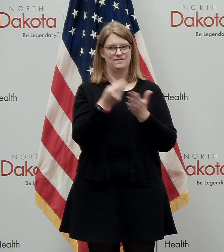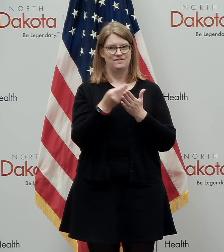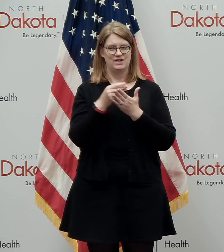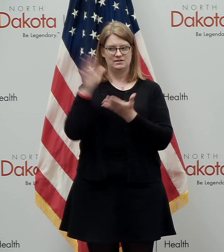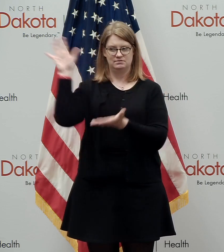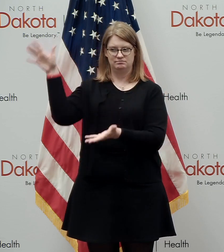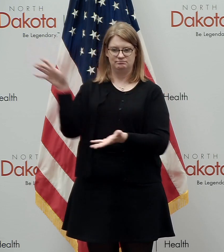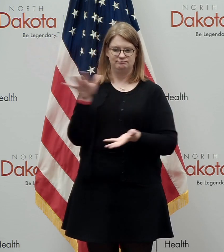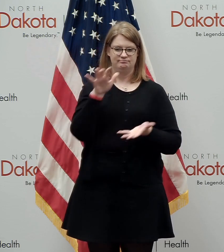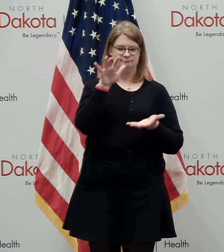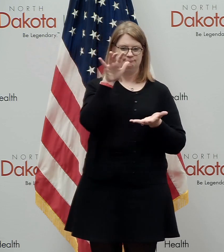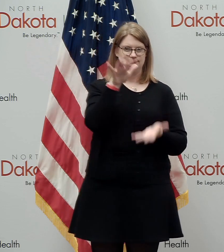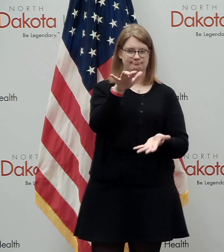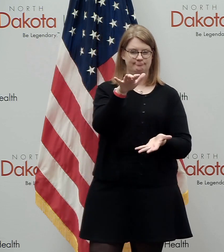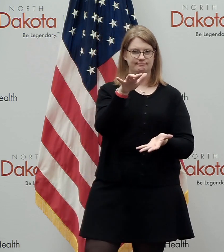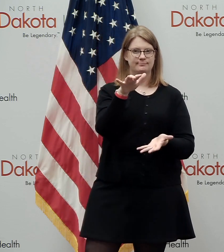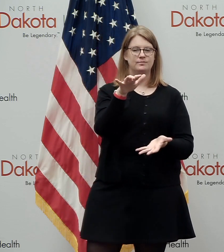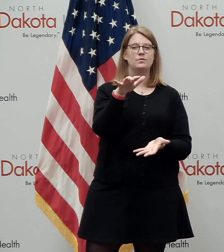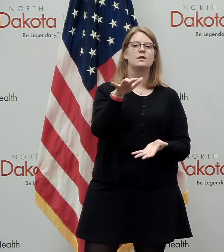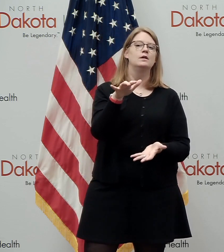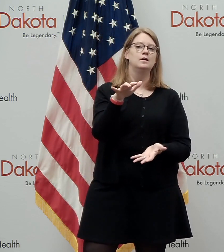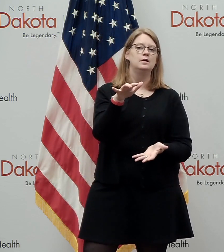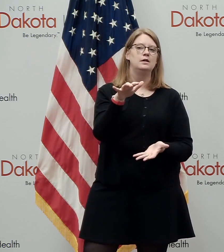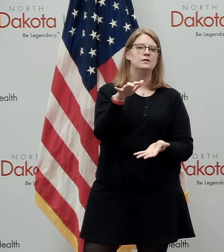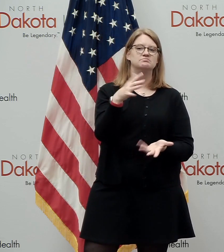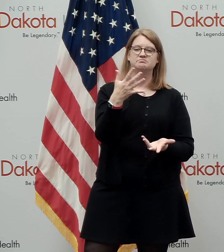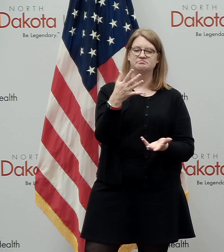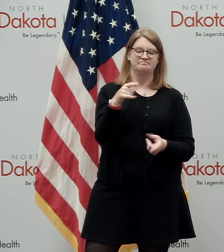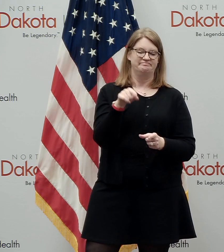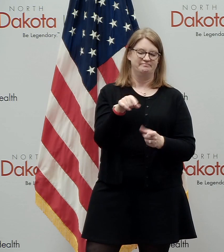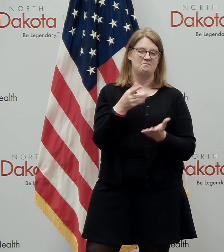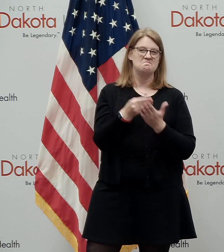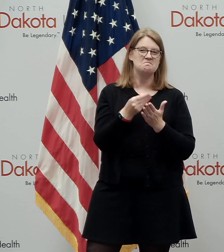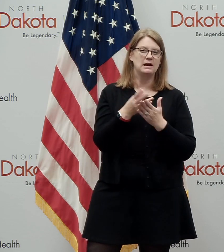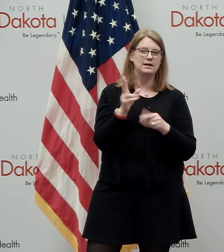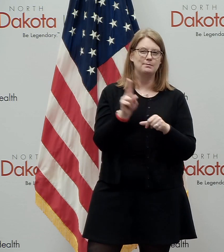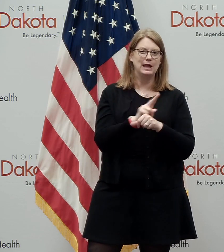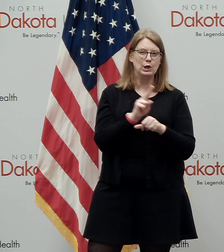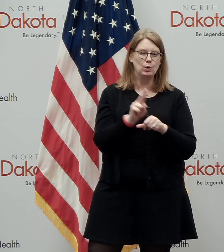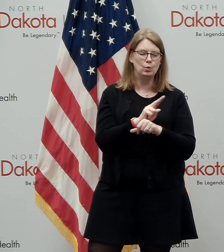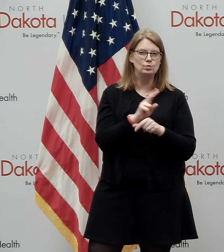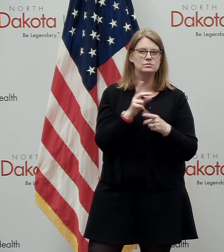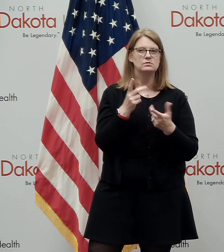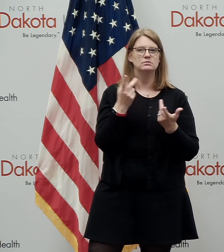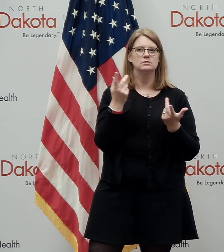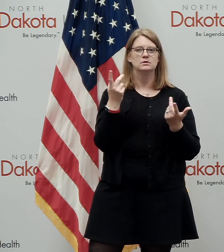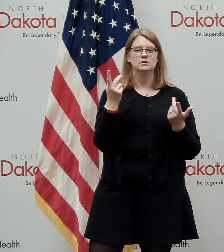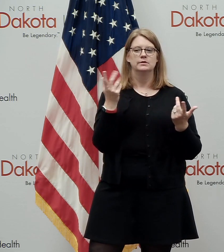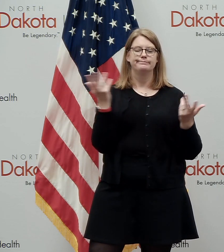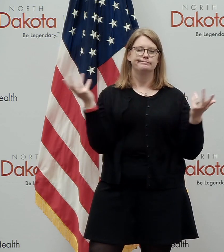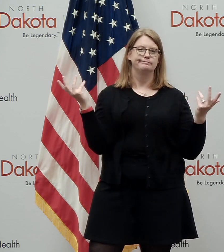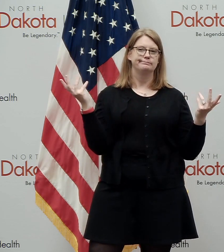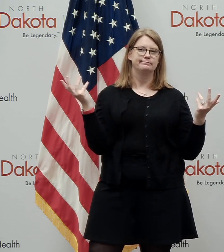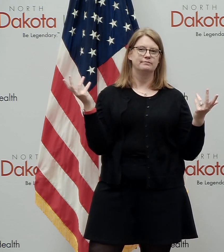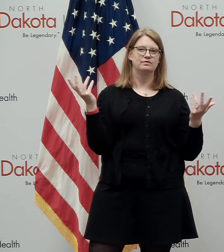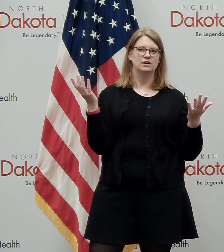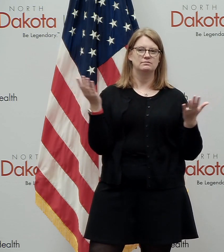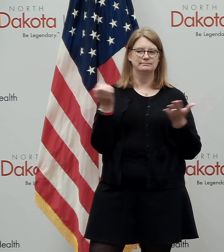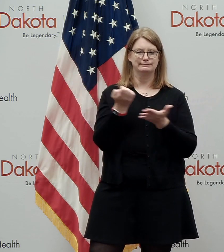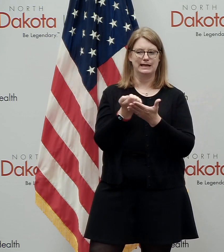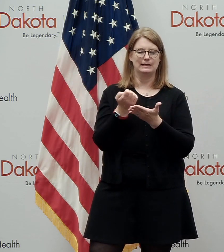state by the federal government. Those could be used for those that were economically